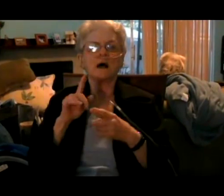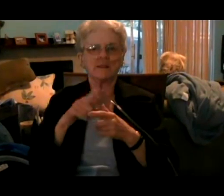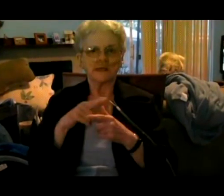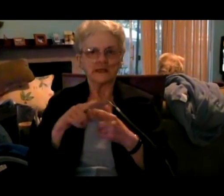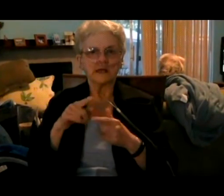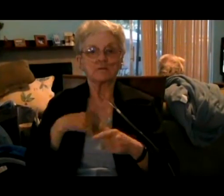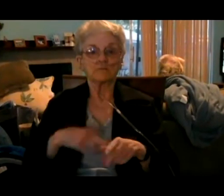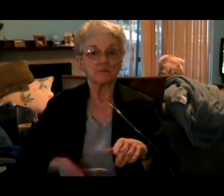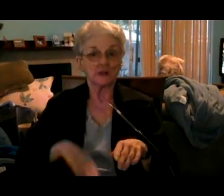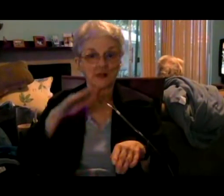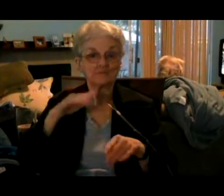Olin.